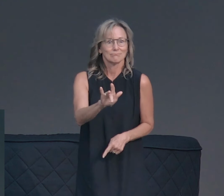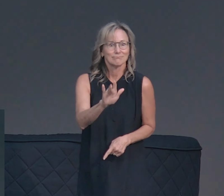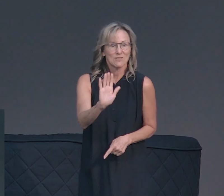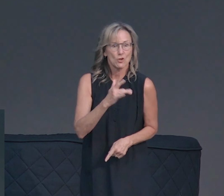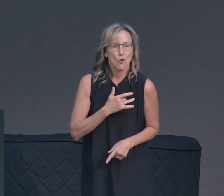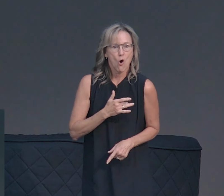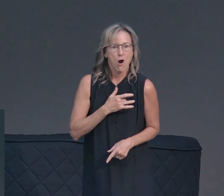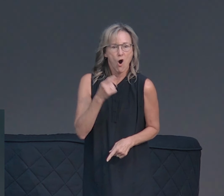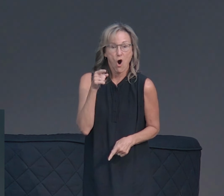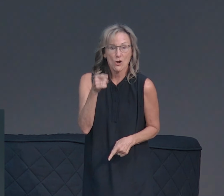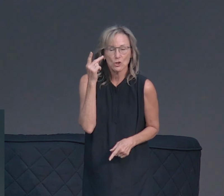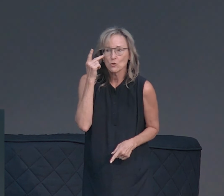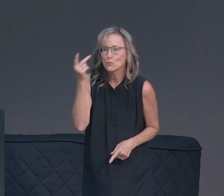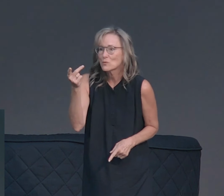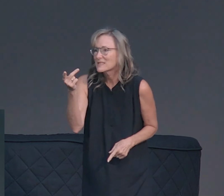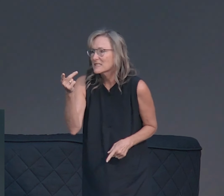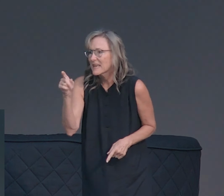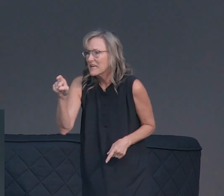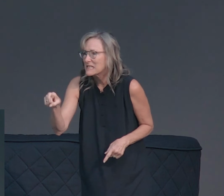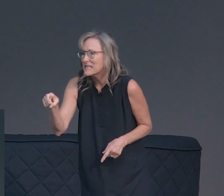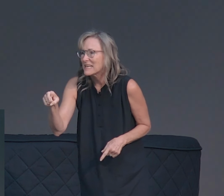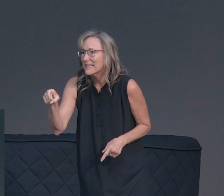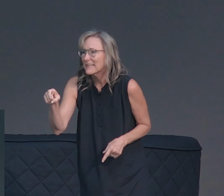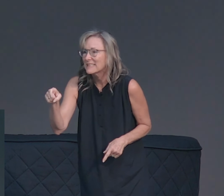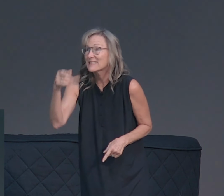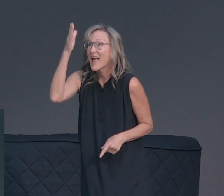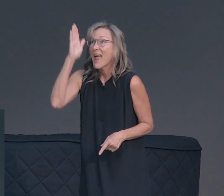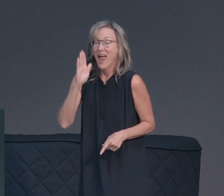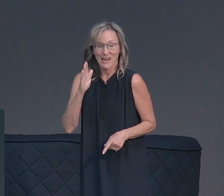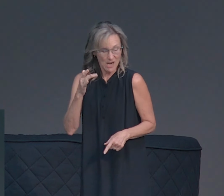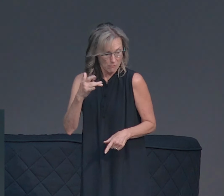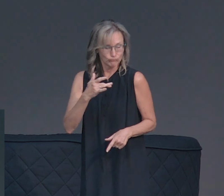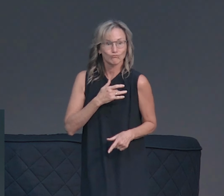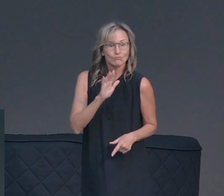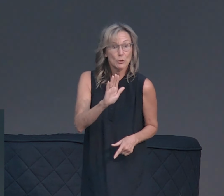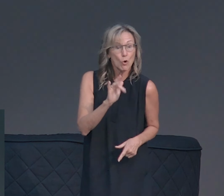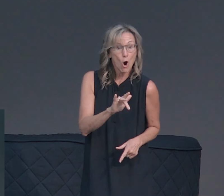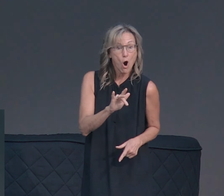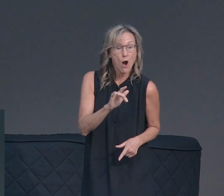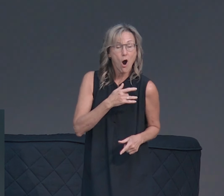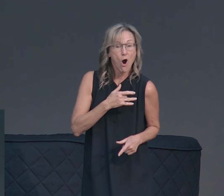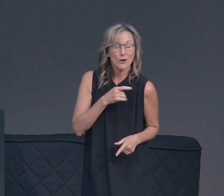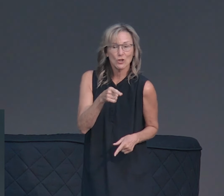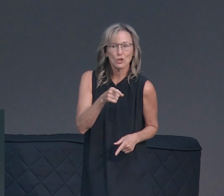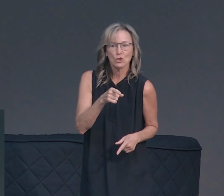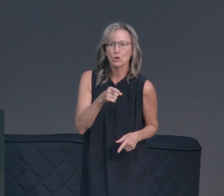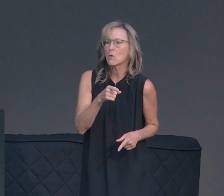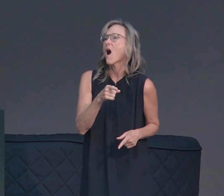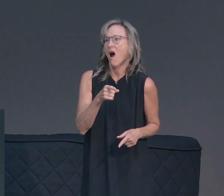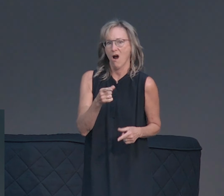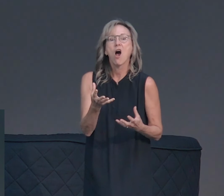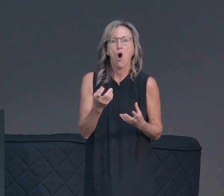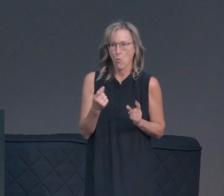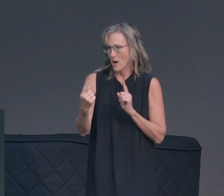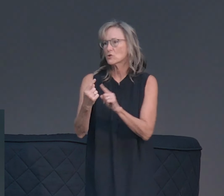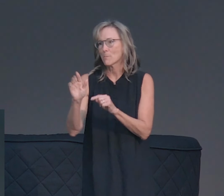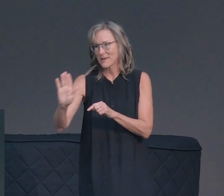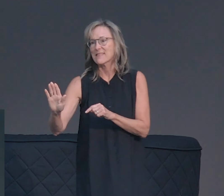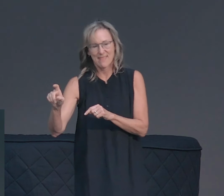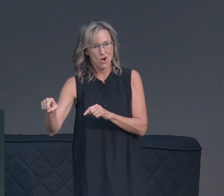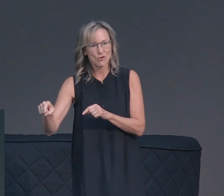extension of the mercy of God in their life by meeting that need. You become God's